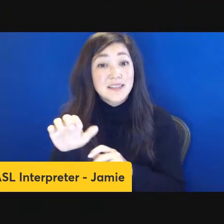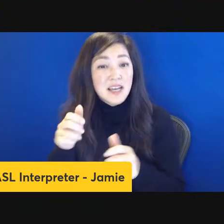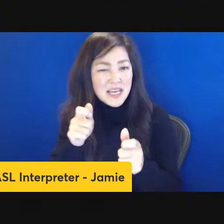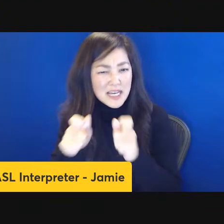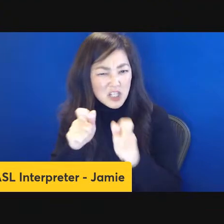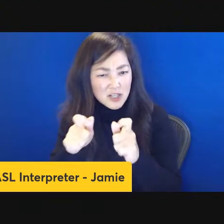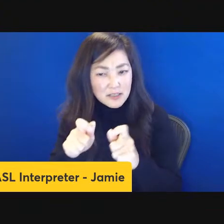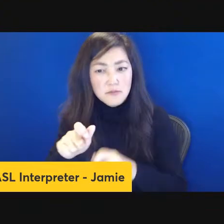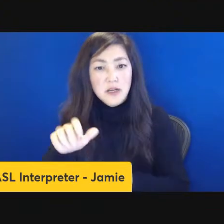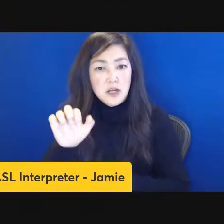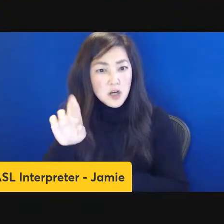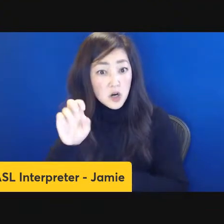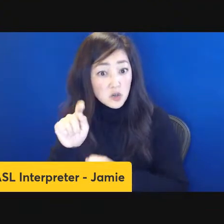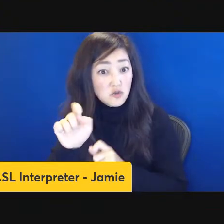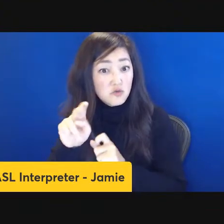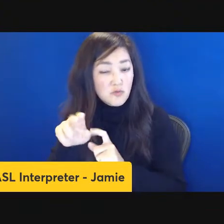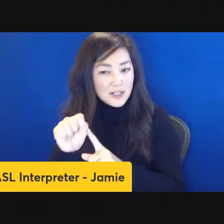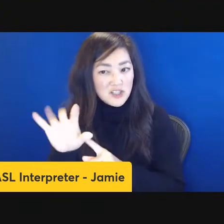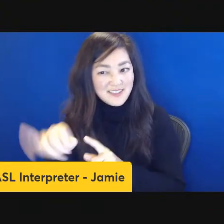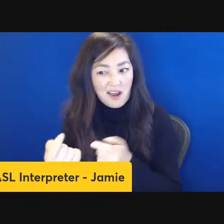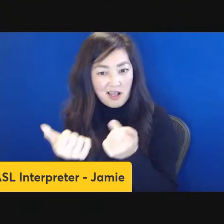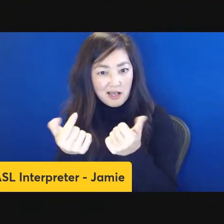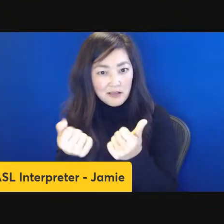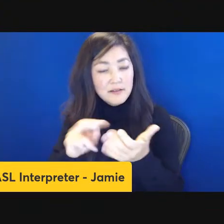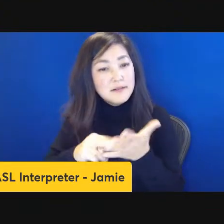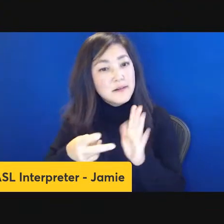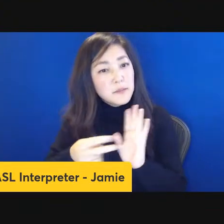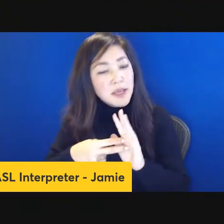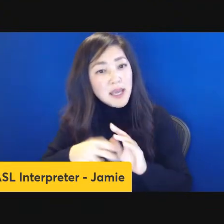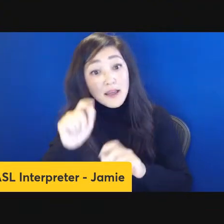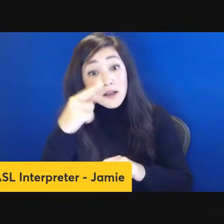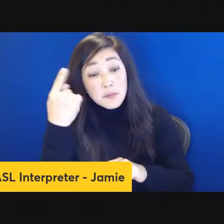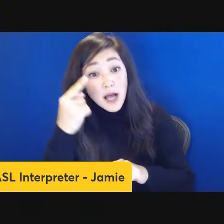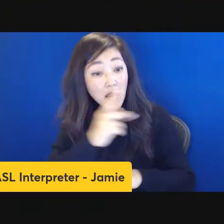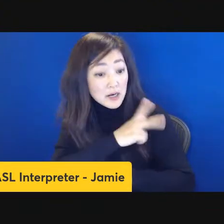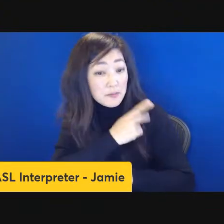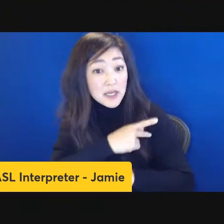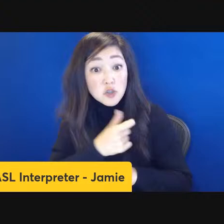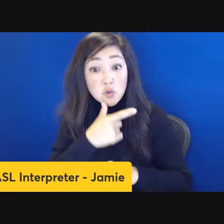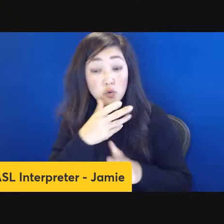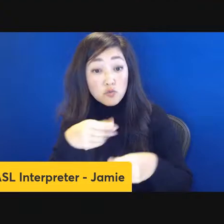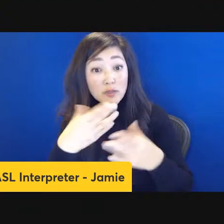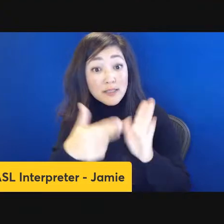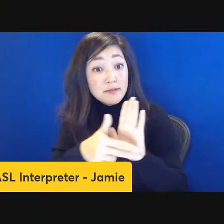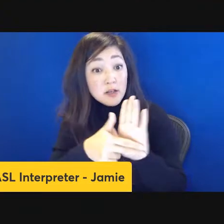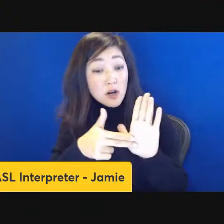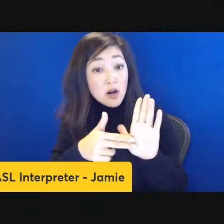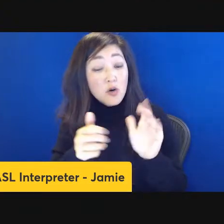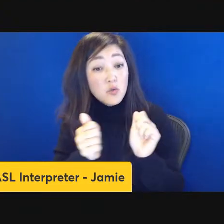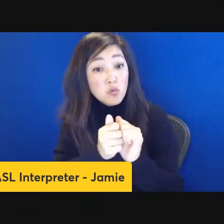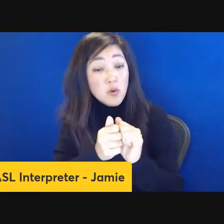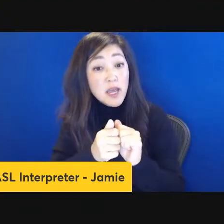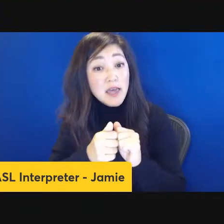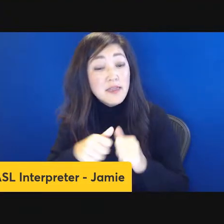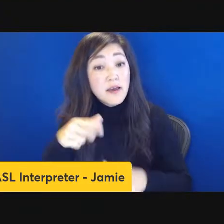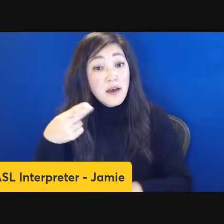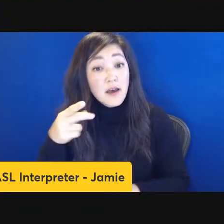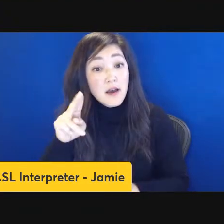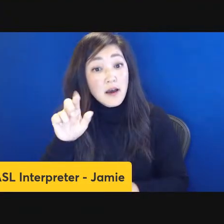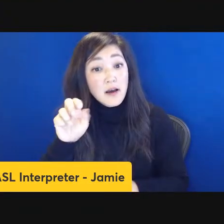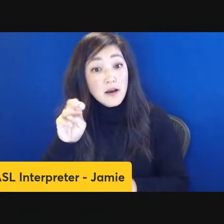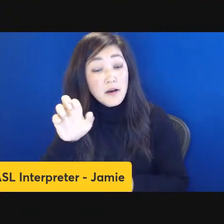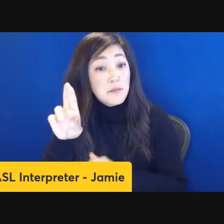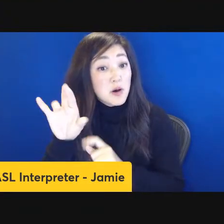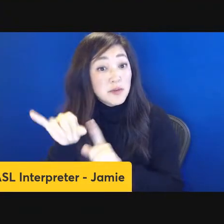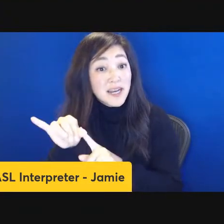were eliminated, the proportion of Black patients who'd receive a diagnosis of a pulmonary defect would rise